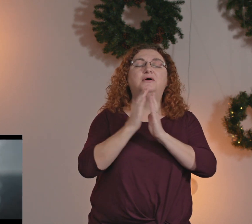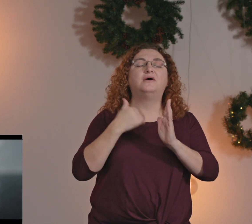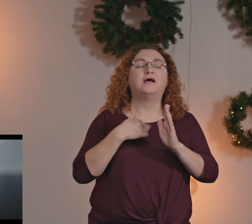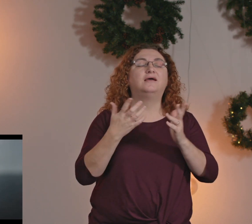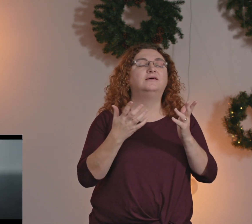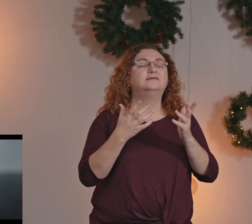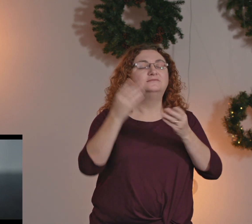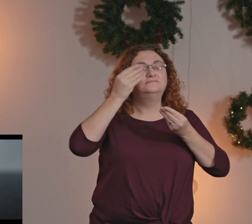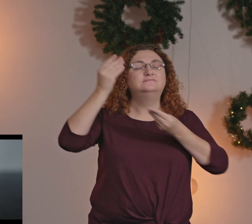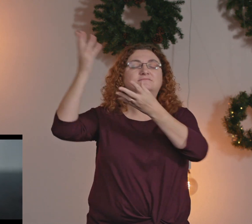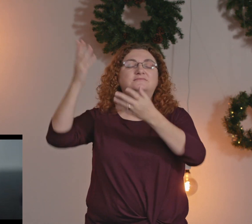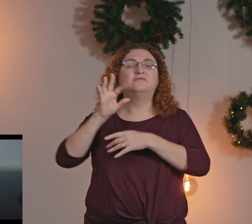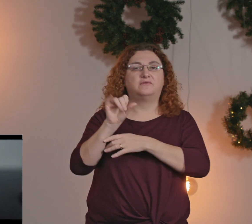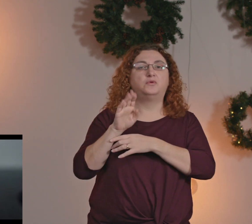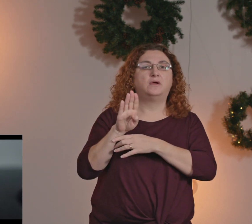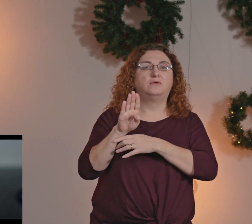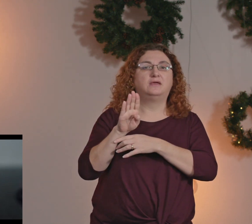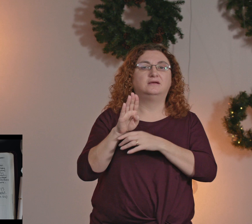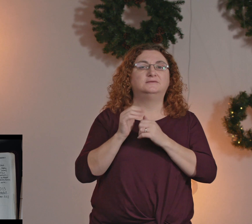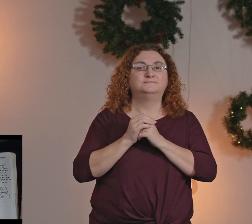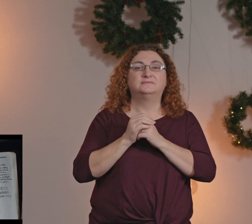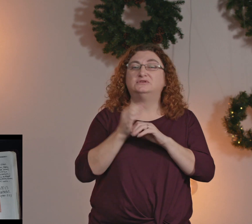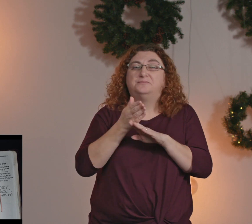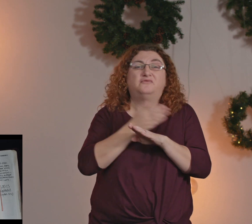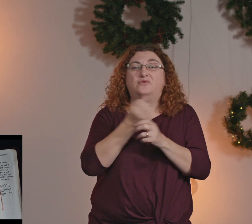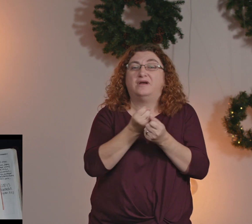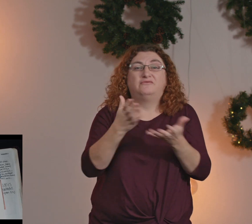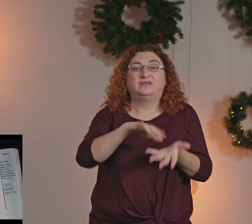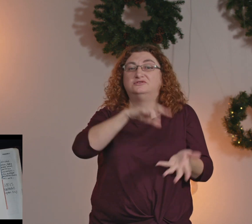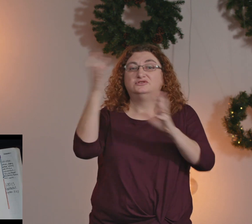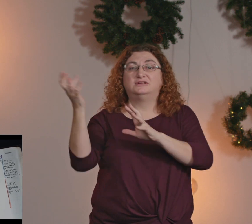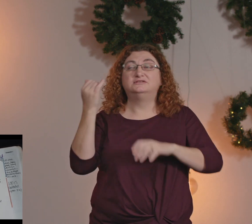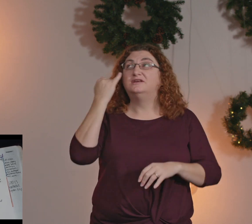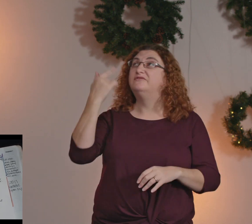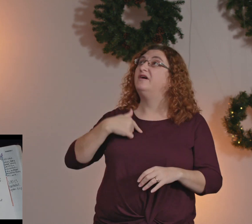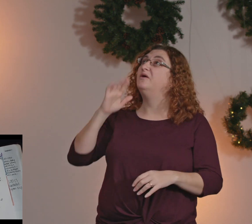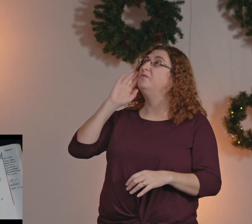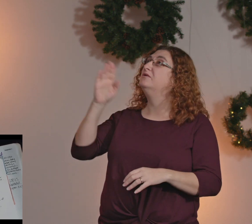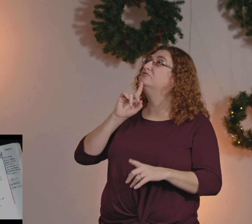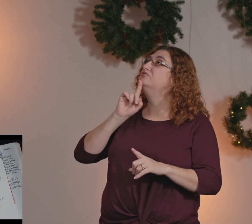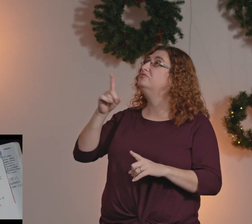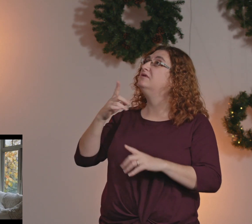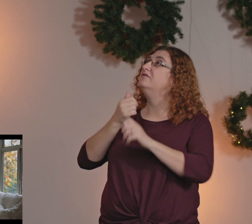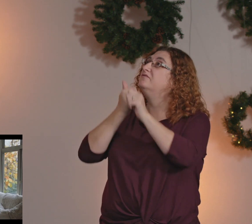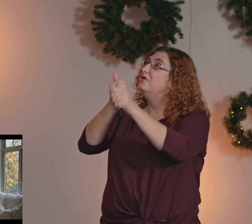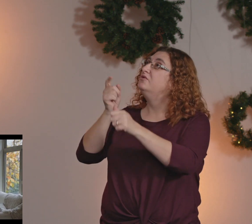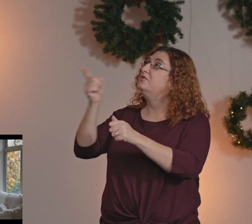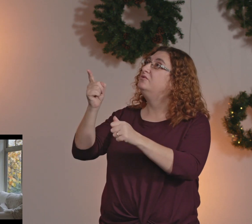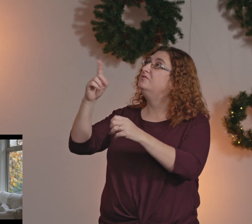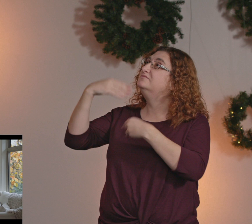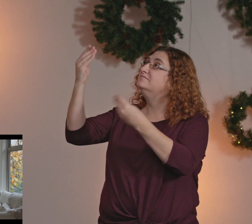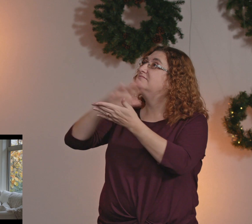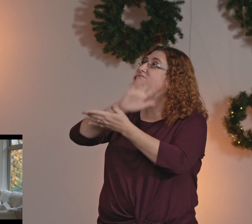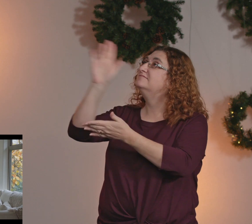changed. If I were to fully trust you, to fully realize that my sole purpose in life is to bring you glory, I wonder if I would